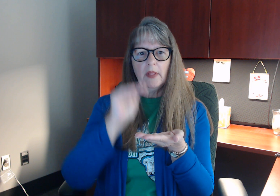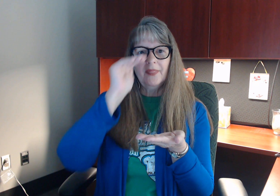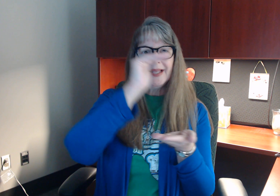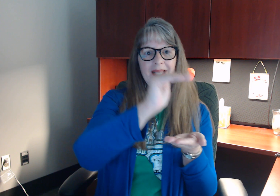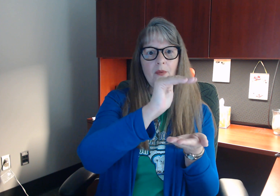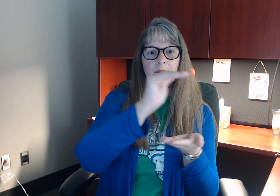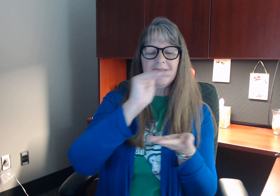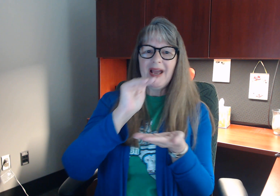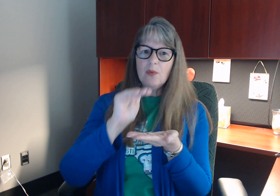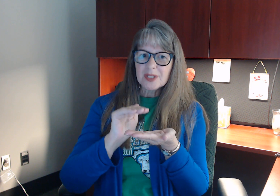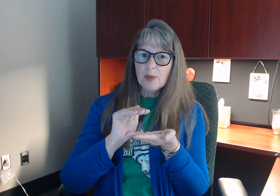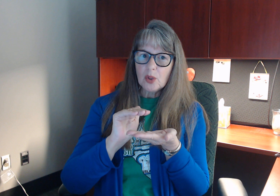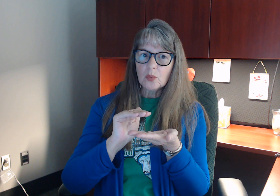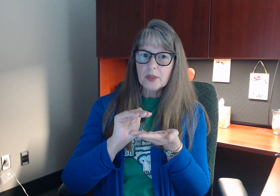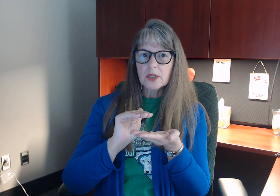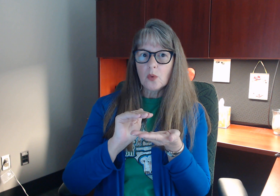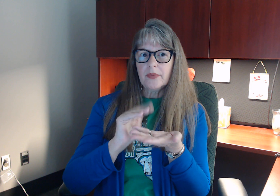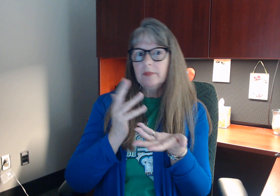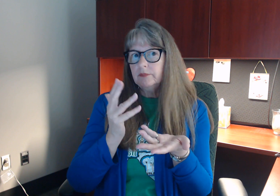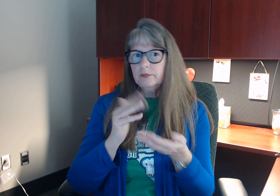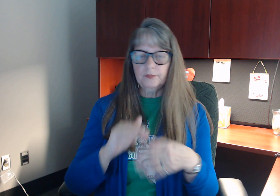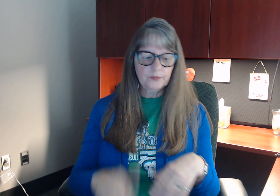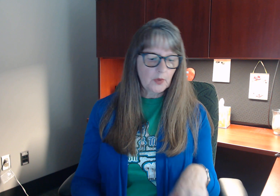that one. But now I want a smaller one to go with it. Whatever.